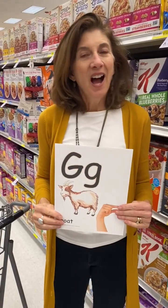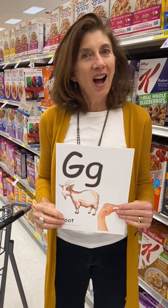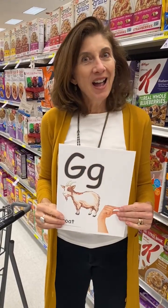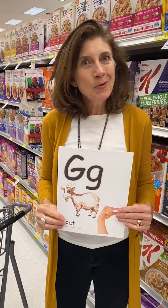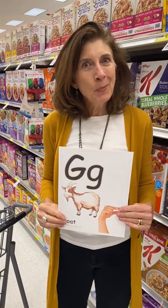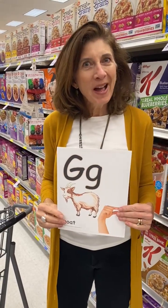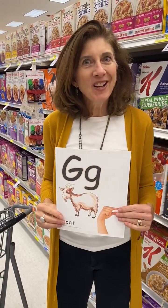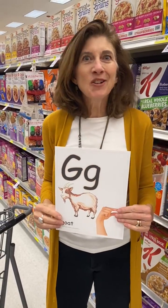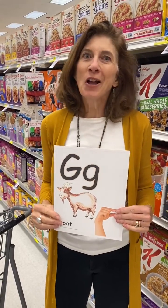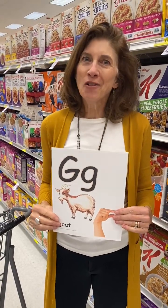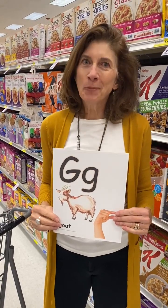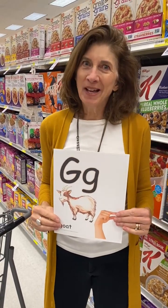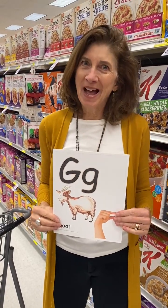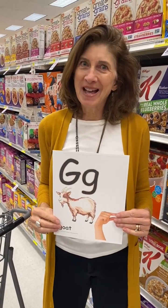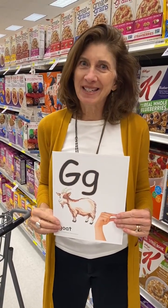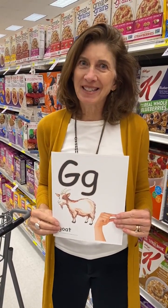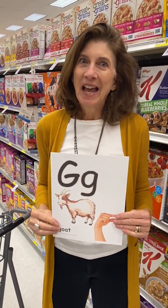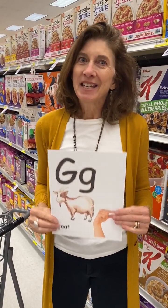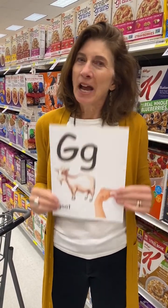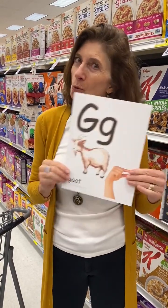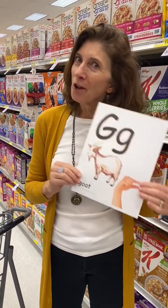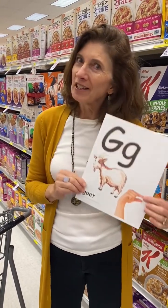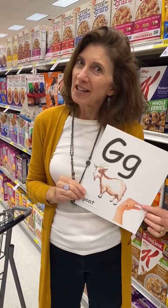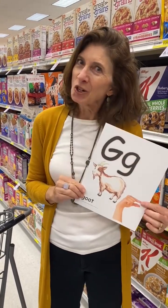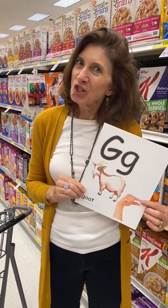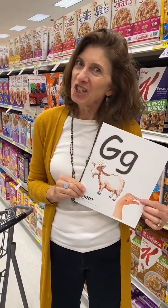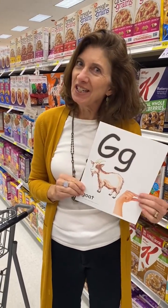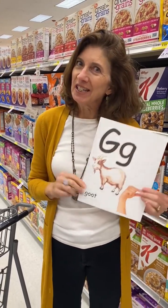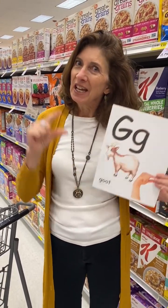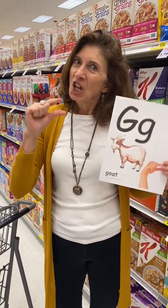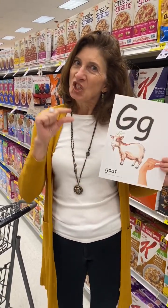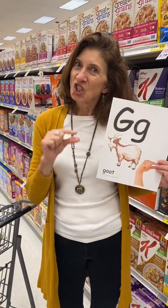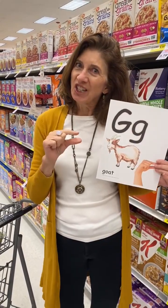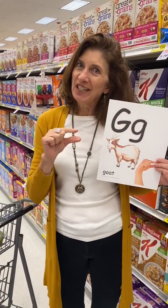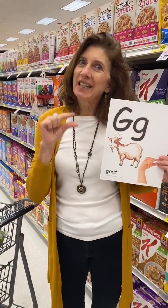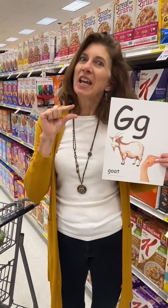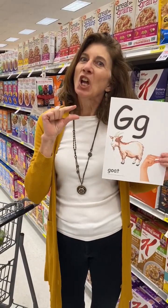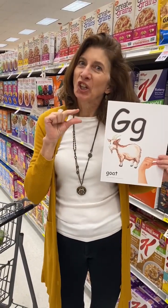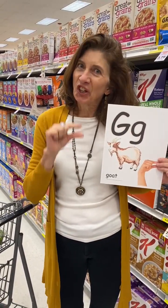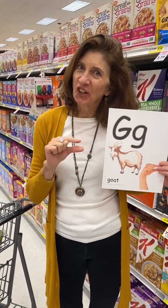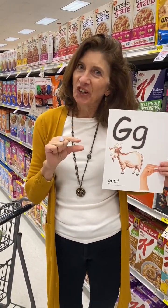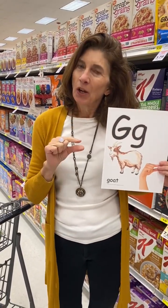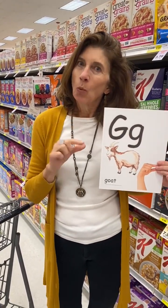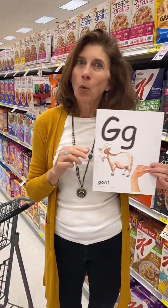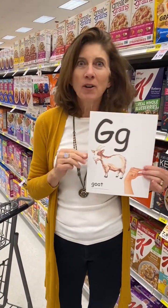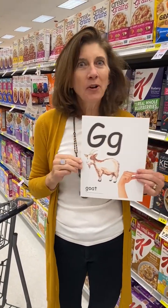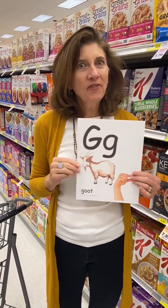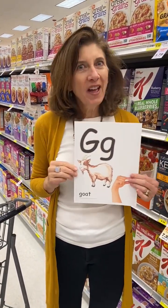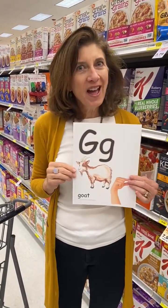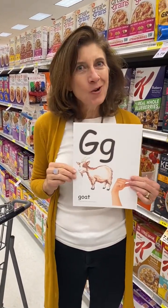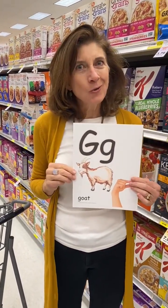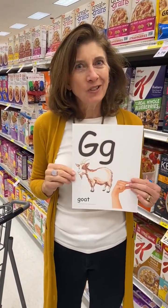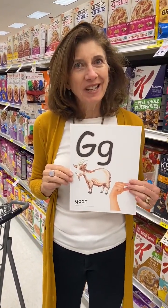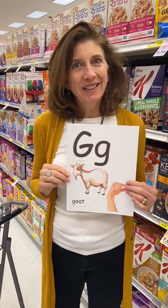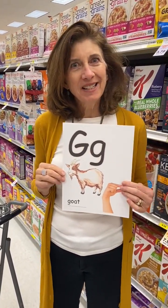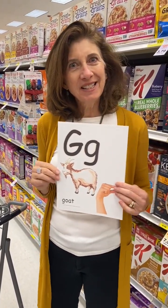Hi, we're back on our alphabet hunt. Now we're on the letter G. G, G. What have we found? Let's